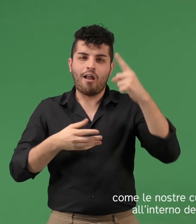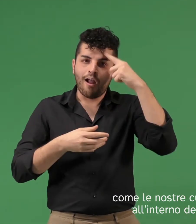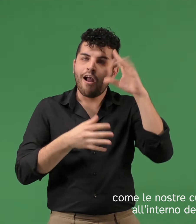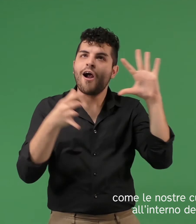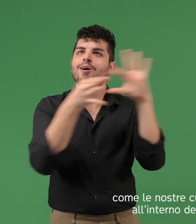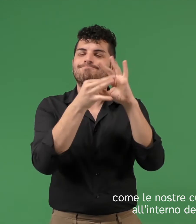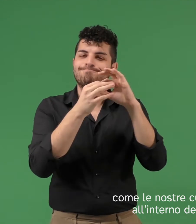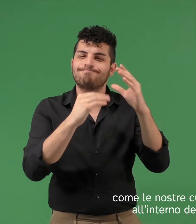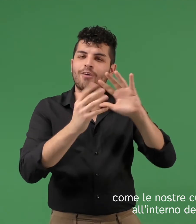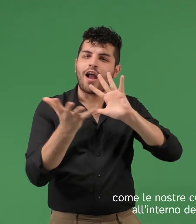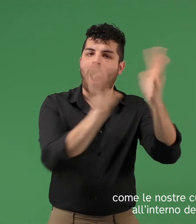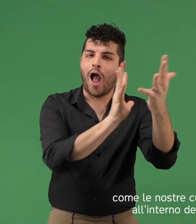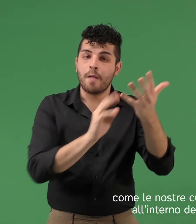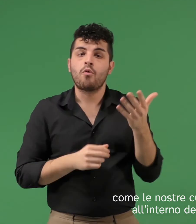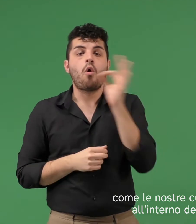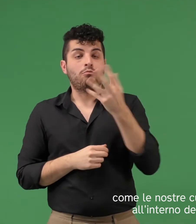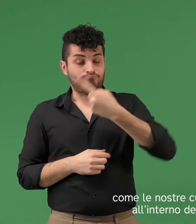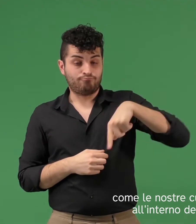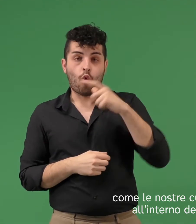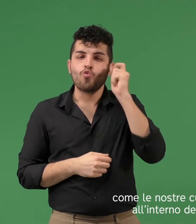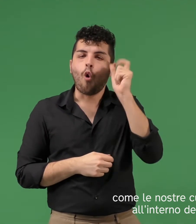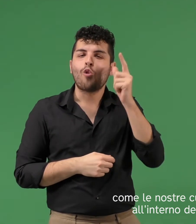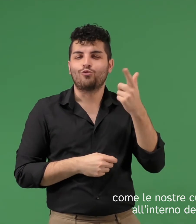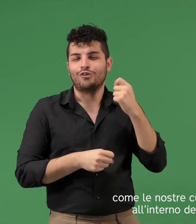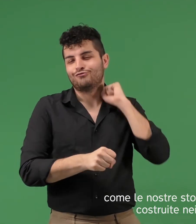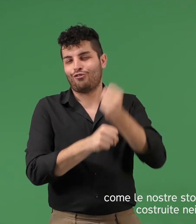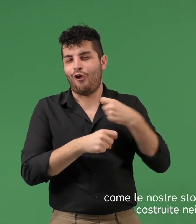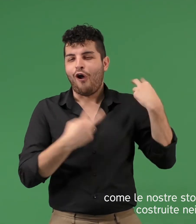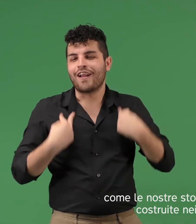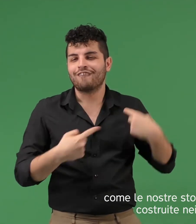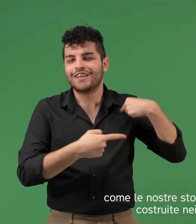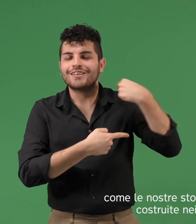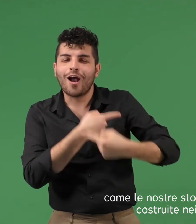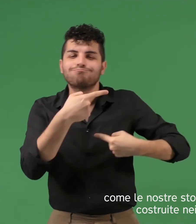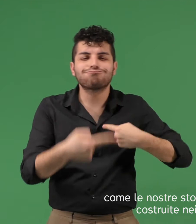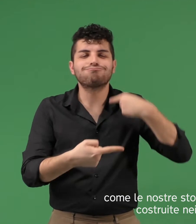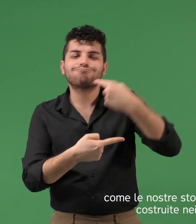environments, our cultural assumptions are built into our environments, our